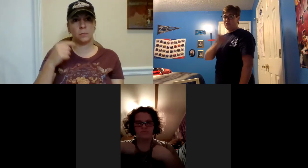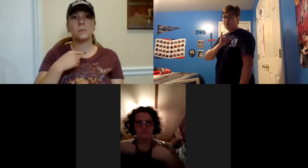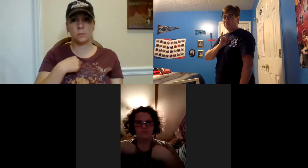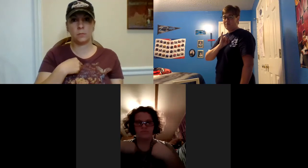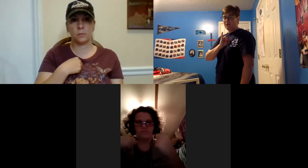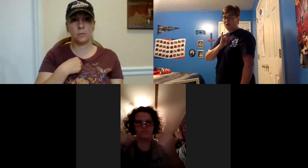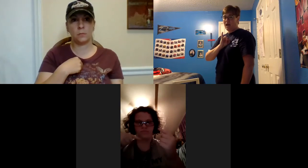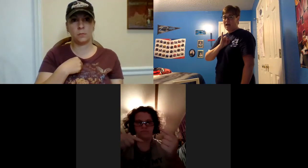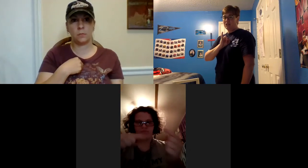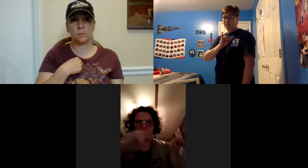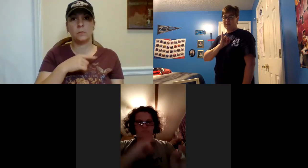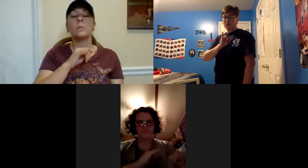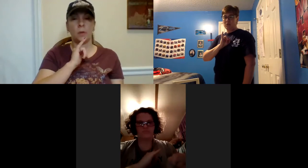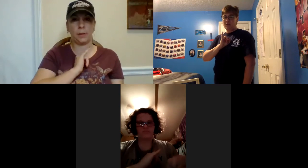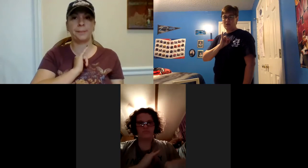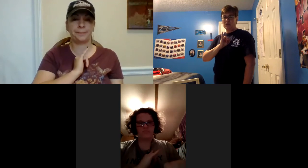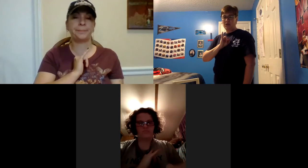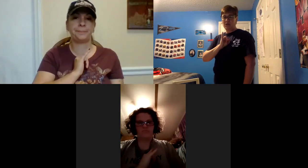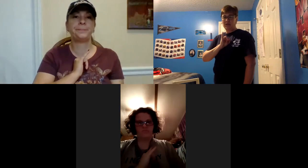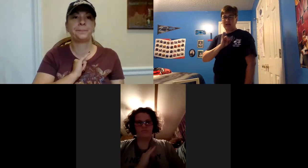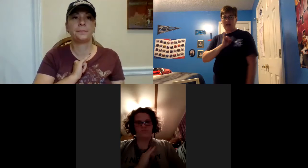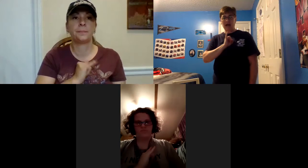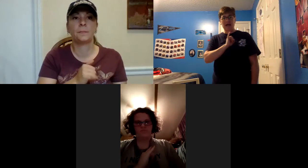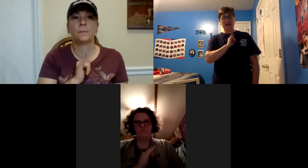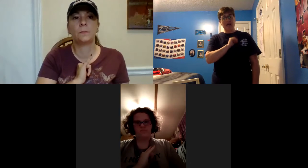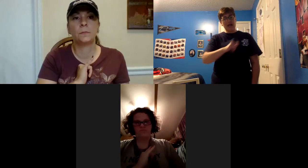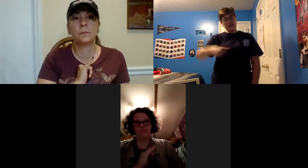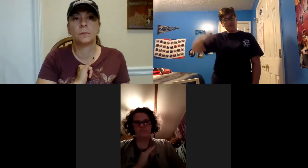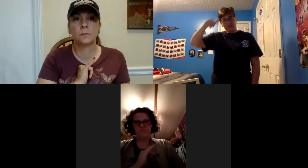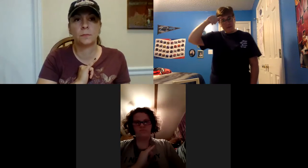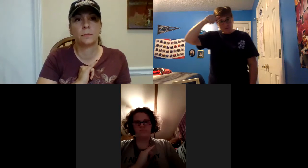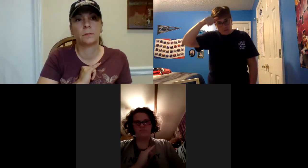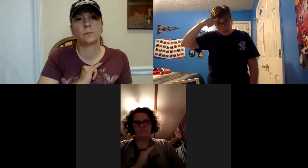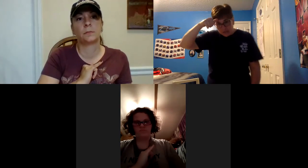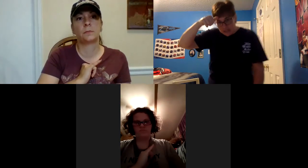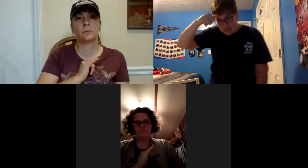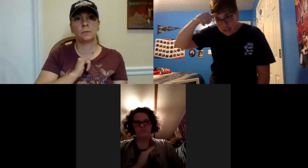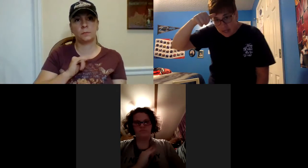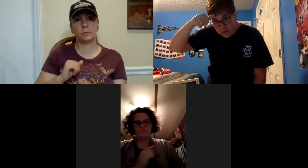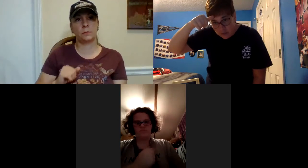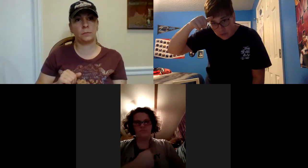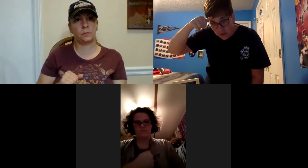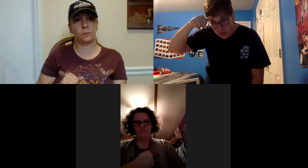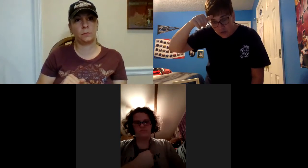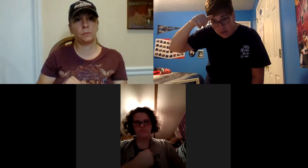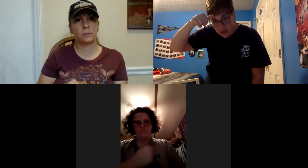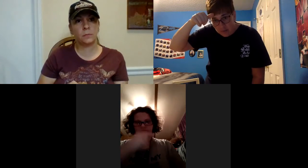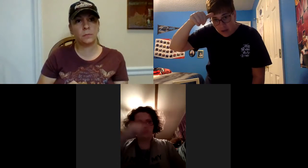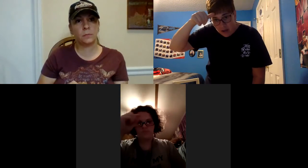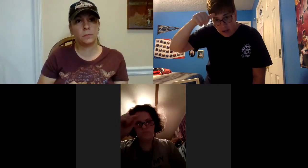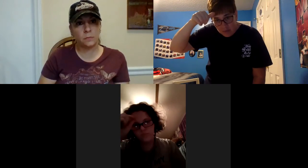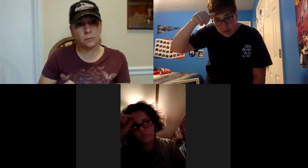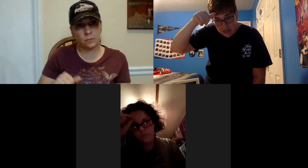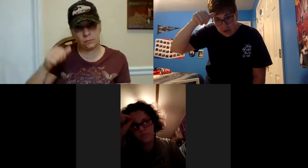you can do your I, just depends which way you want to go with that. I, and then remember we just did tonight was putting your